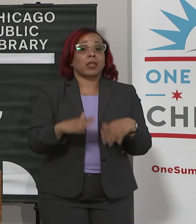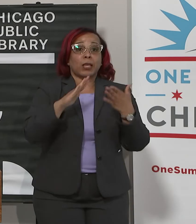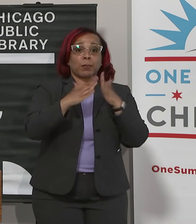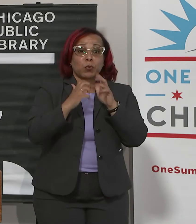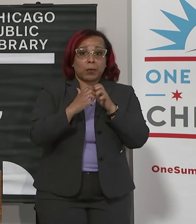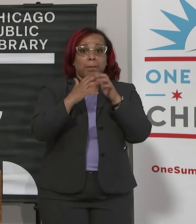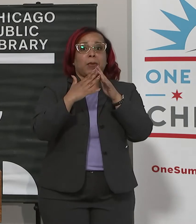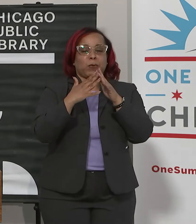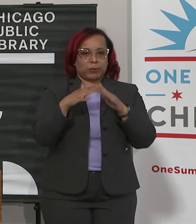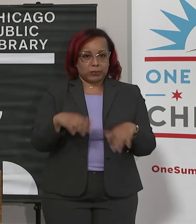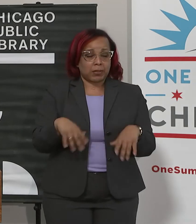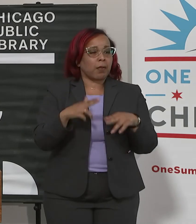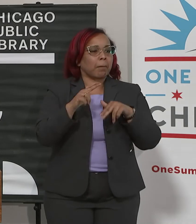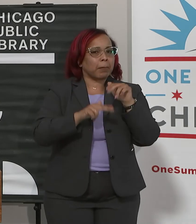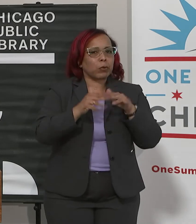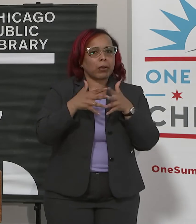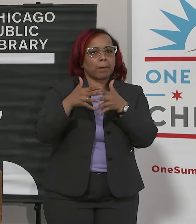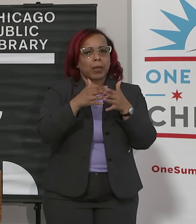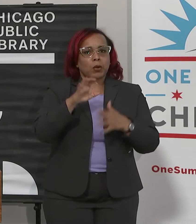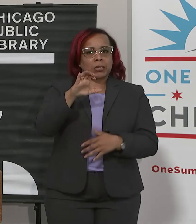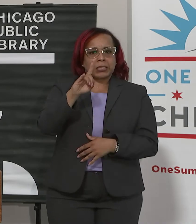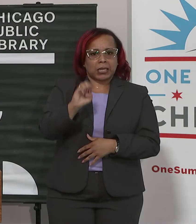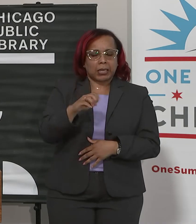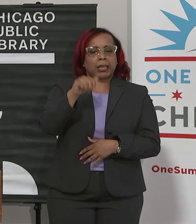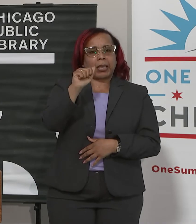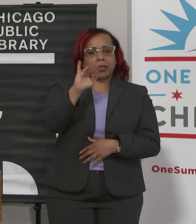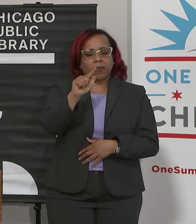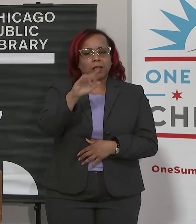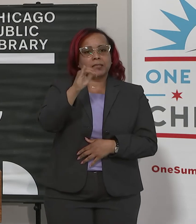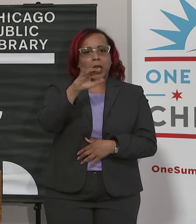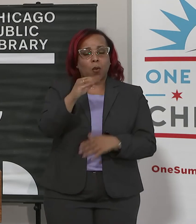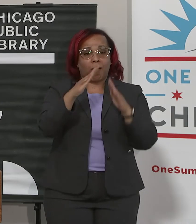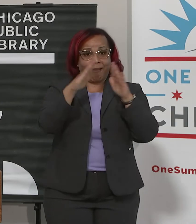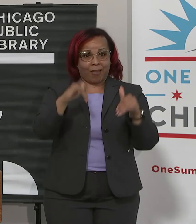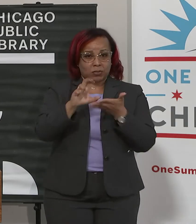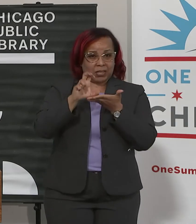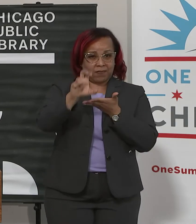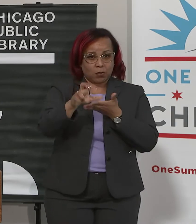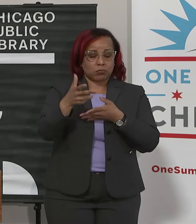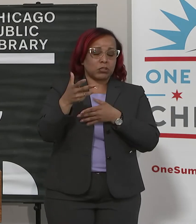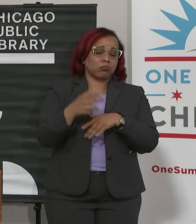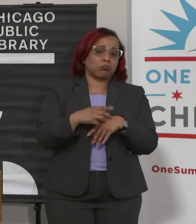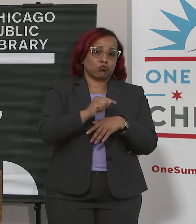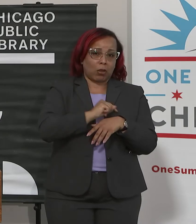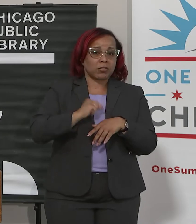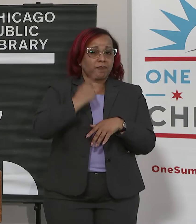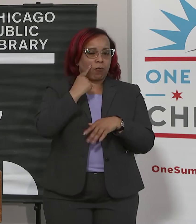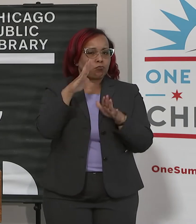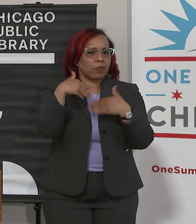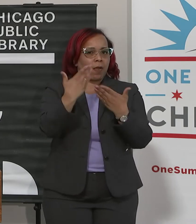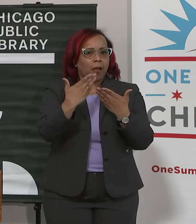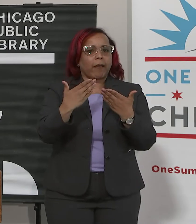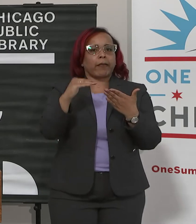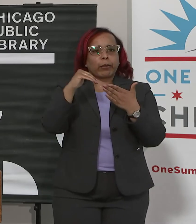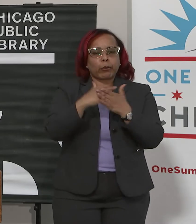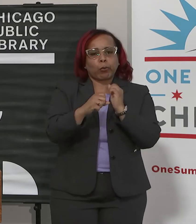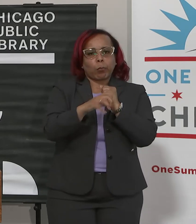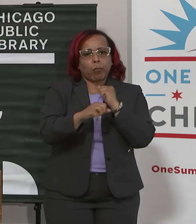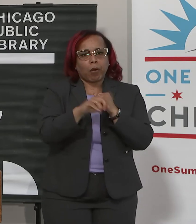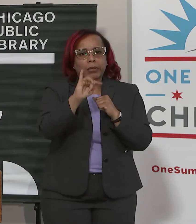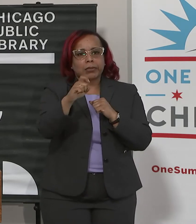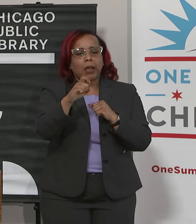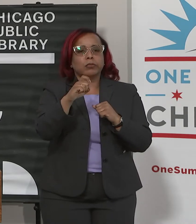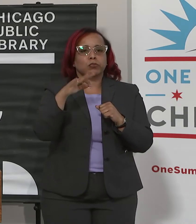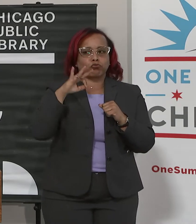in Sinair, Building America CDE, the AFL-CIO Housing Investment Trust for providing new market tax